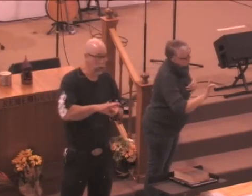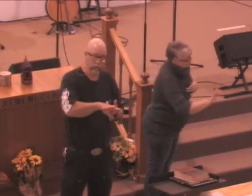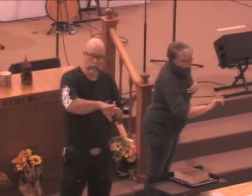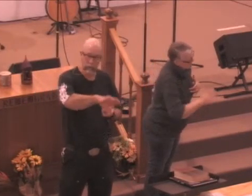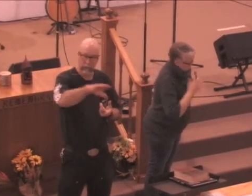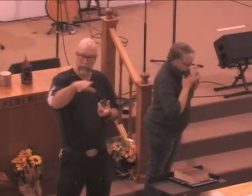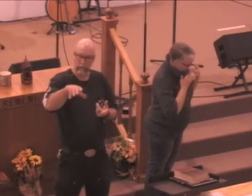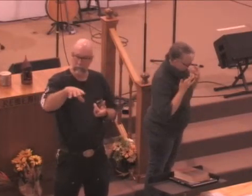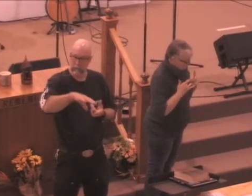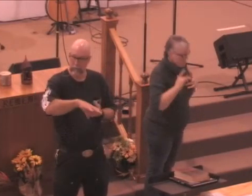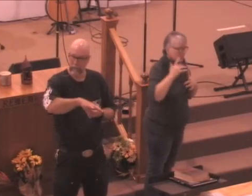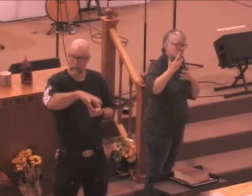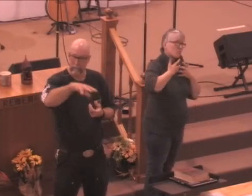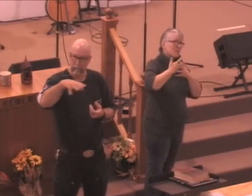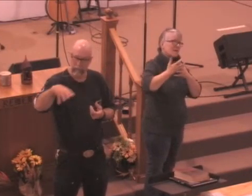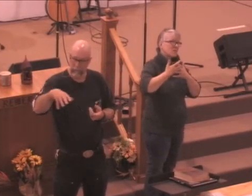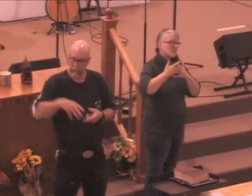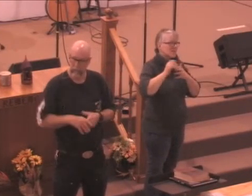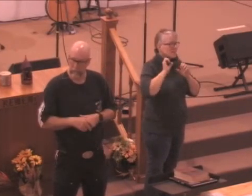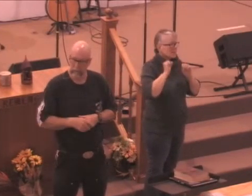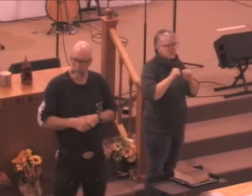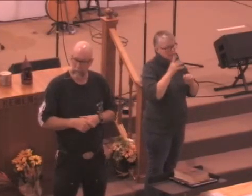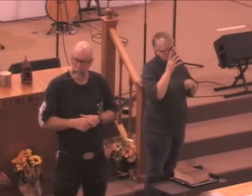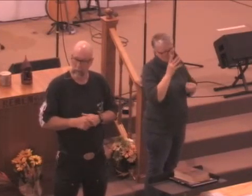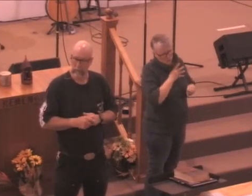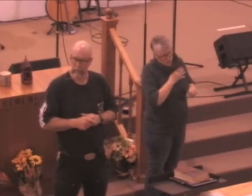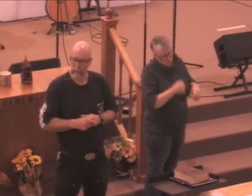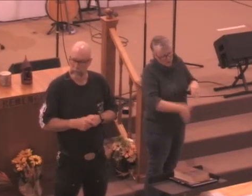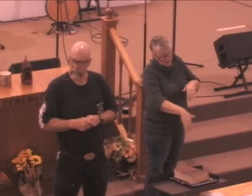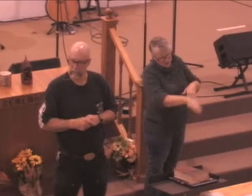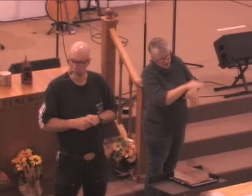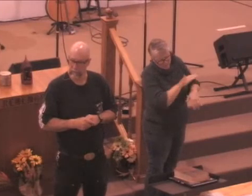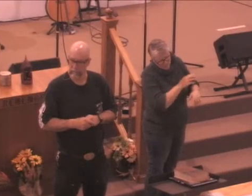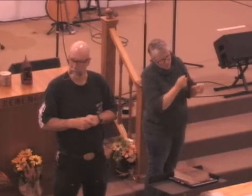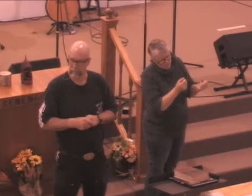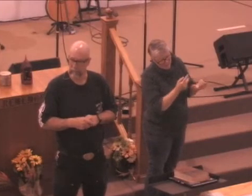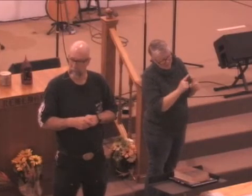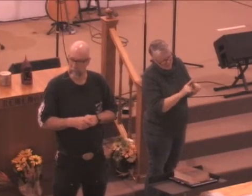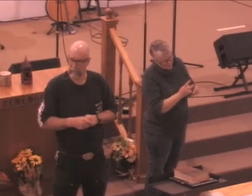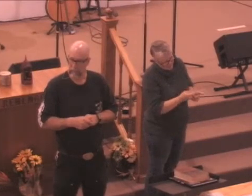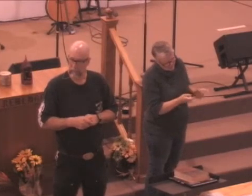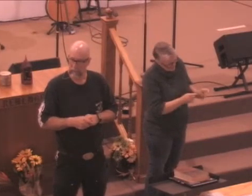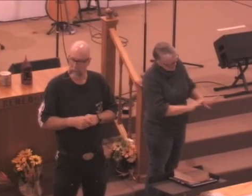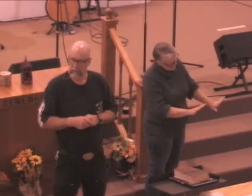of overlooking and covering a multitude of sins.